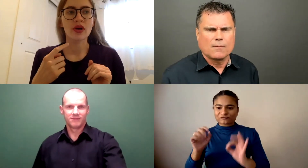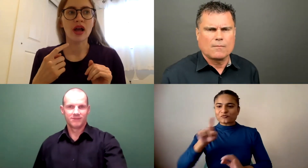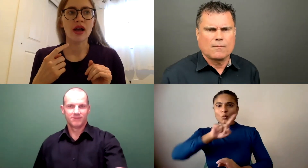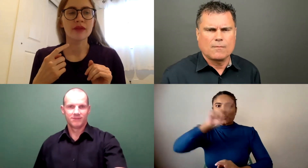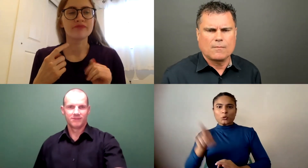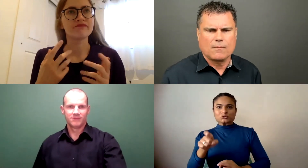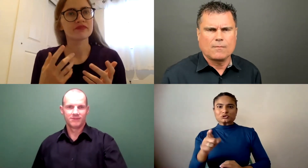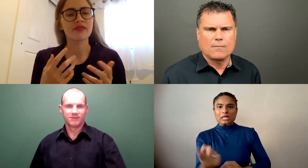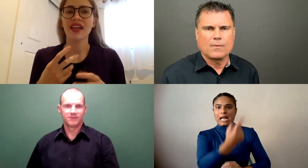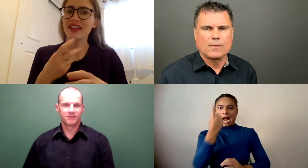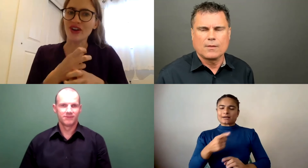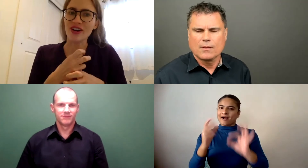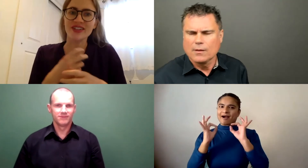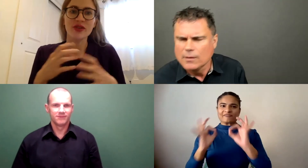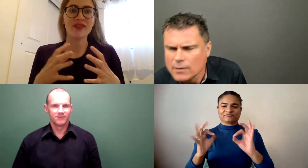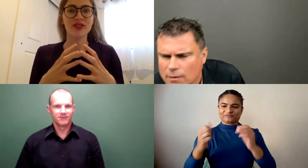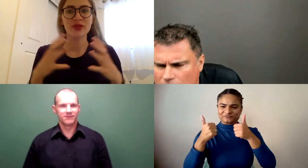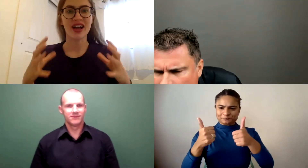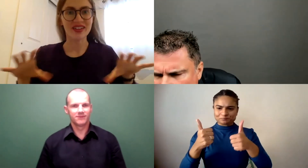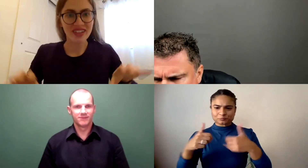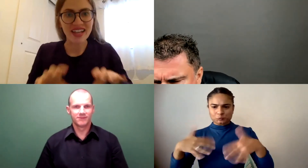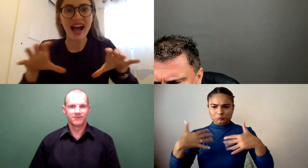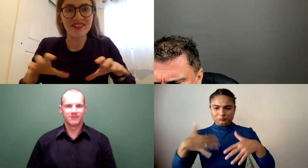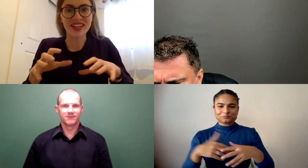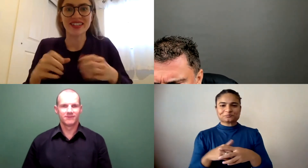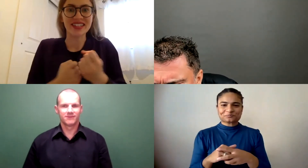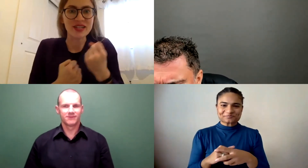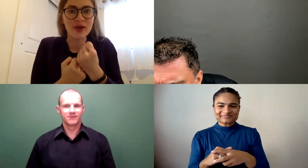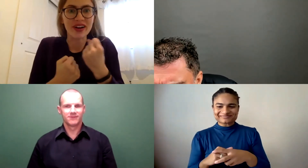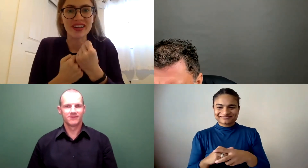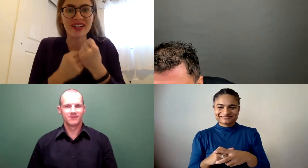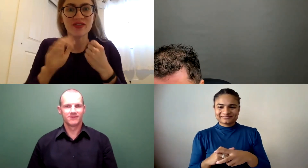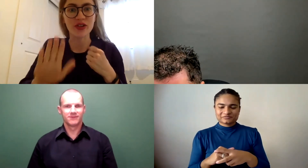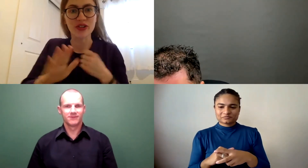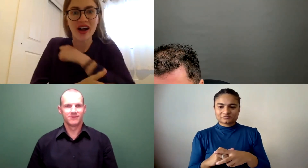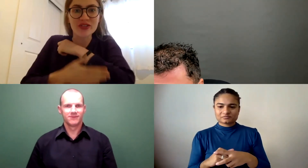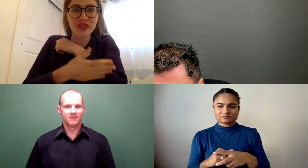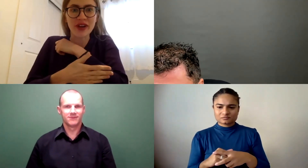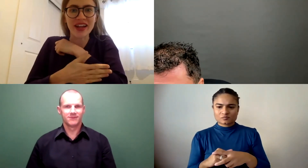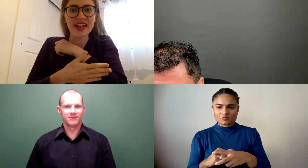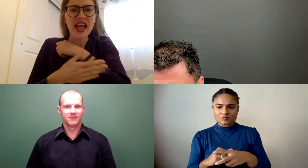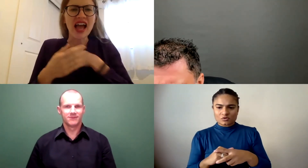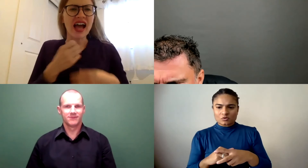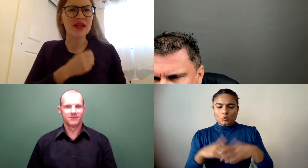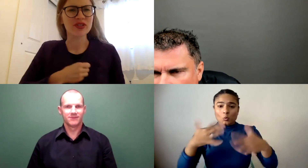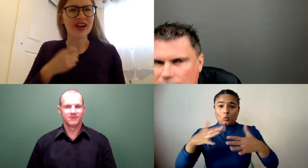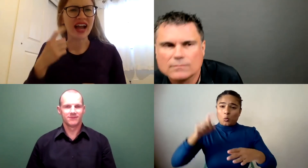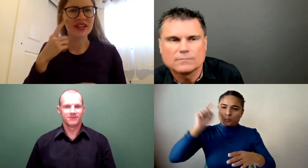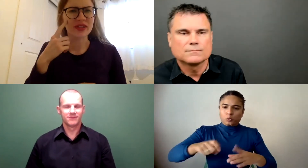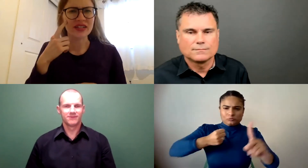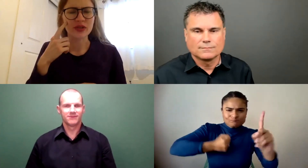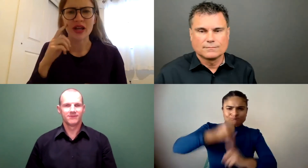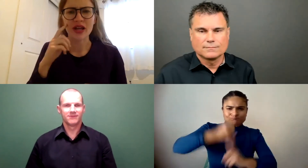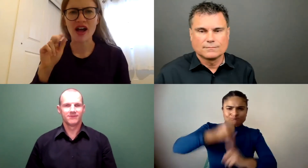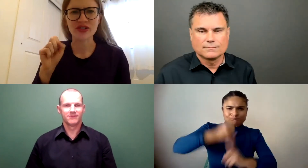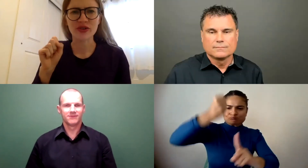So it's hard because you have to do a lot of like advocacy work for your country, right? And I'm sorry, I didn't